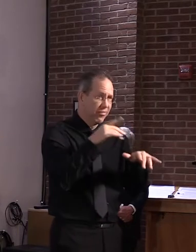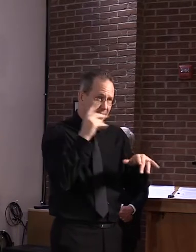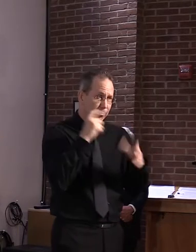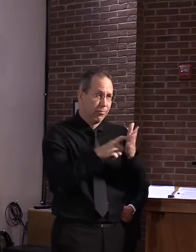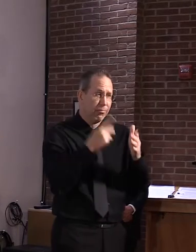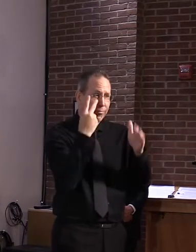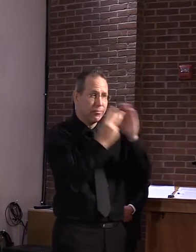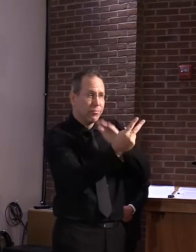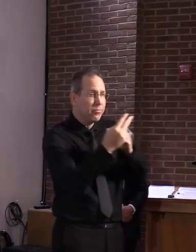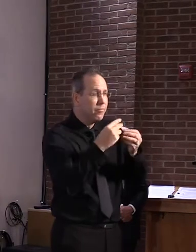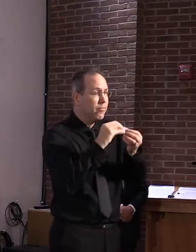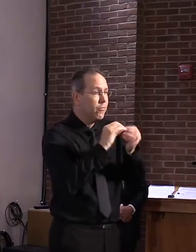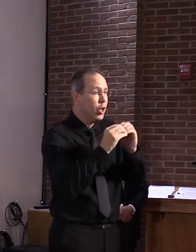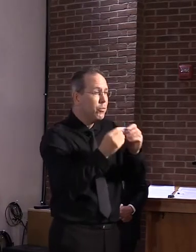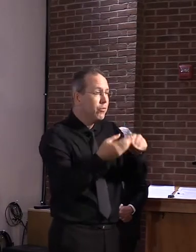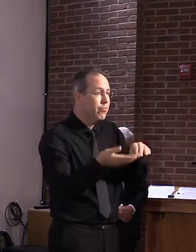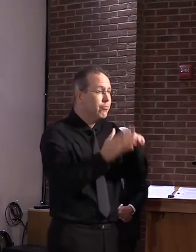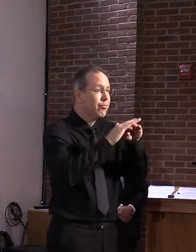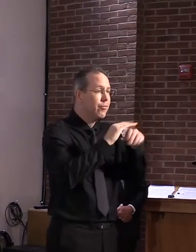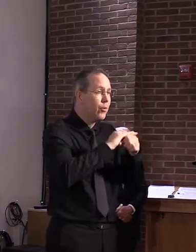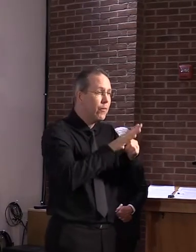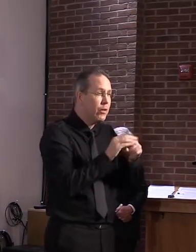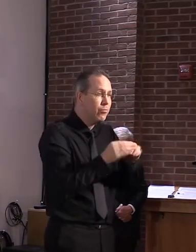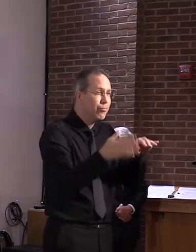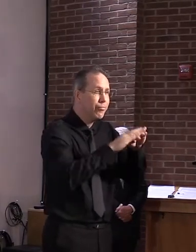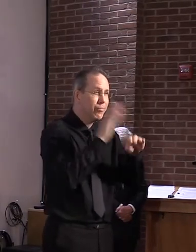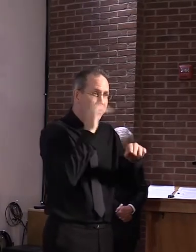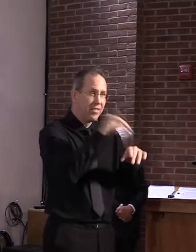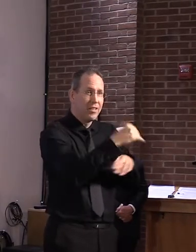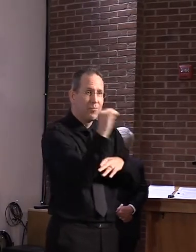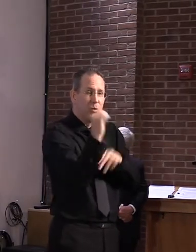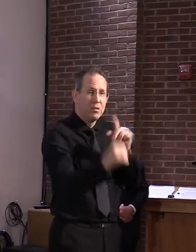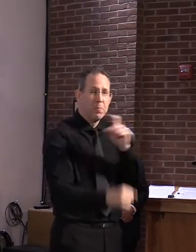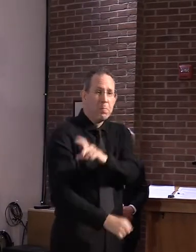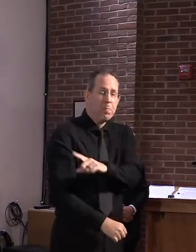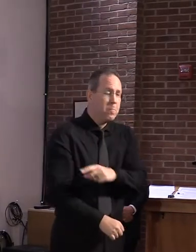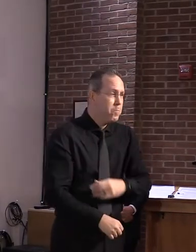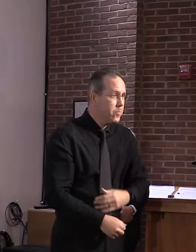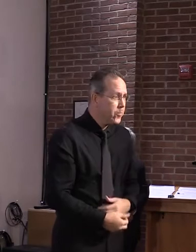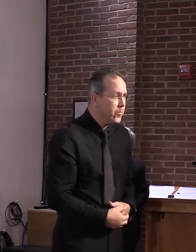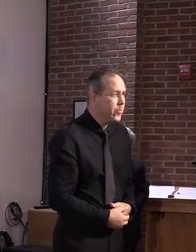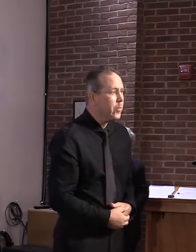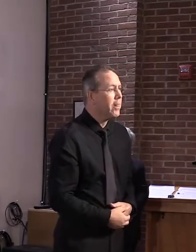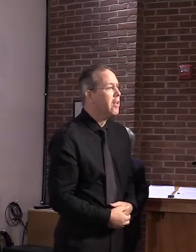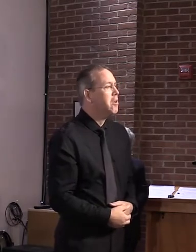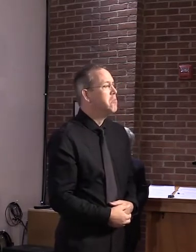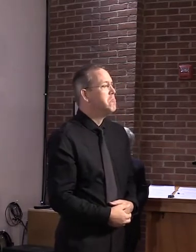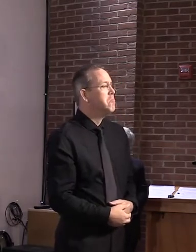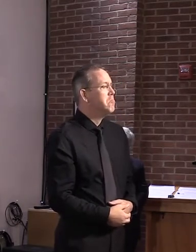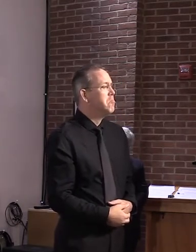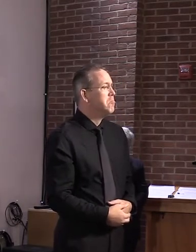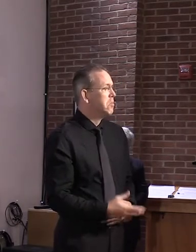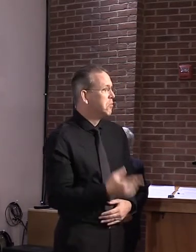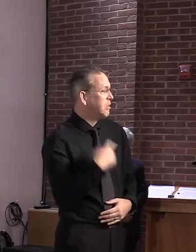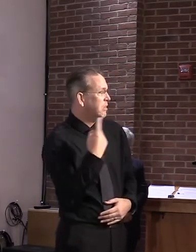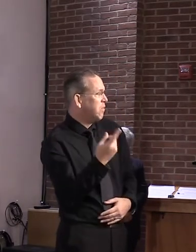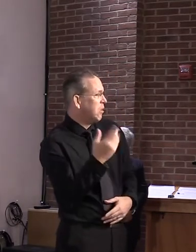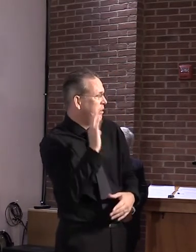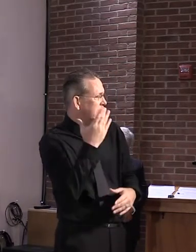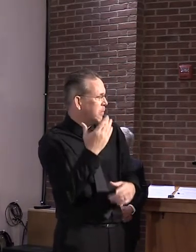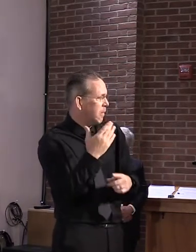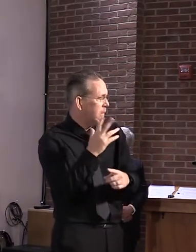have contributed to any outbreaks or problems locally, but there's a degree